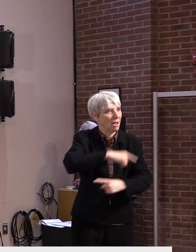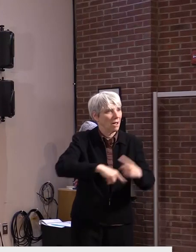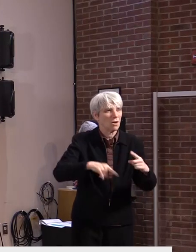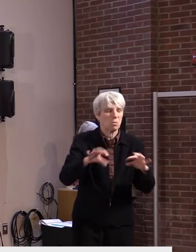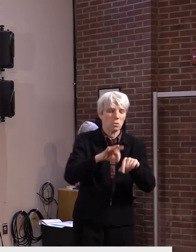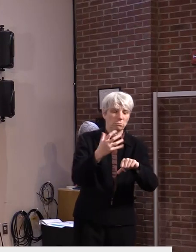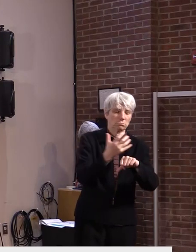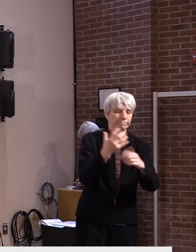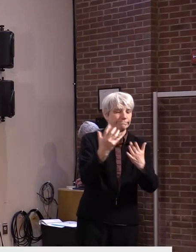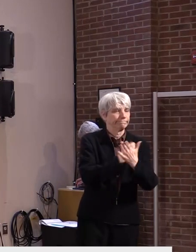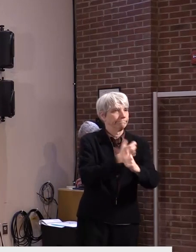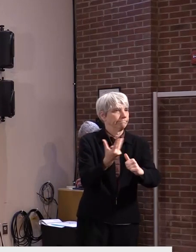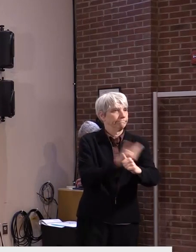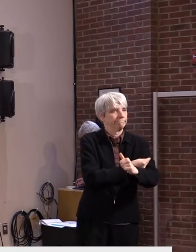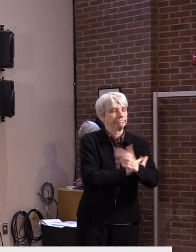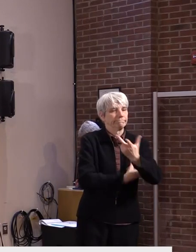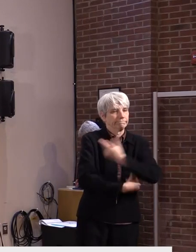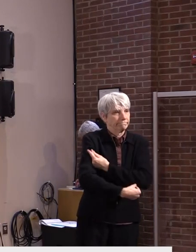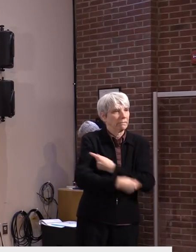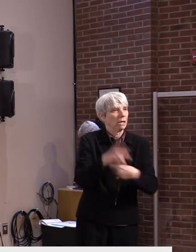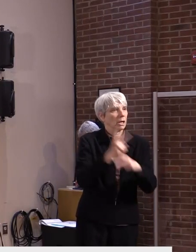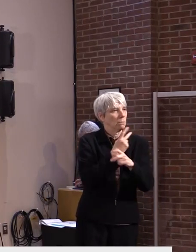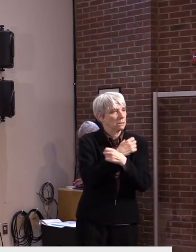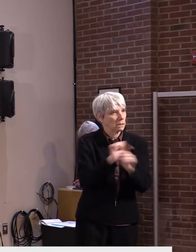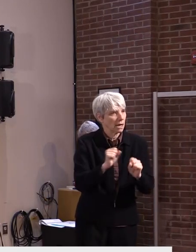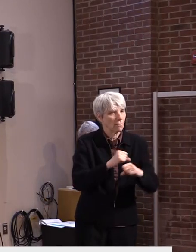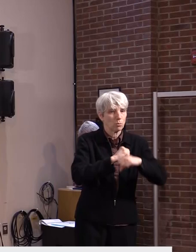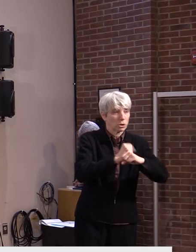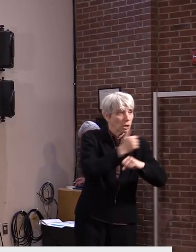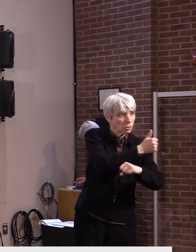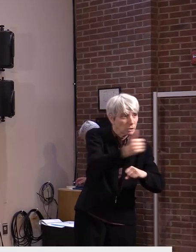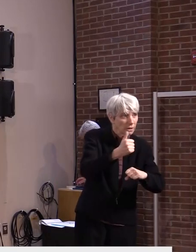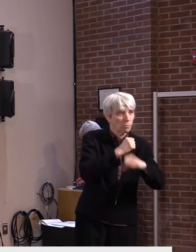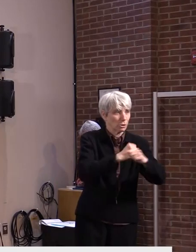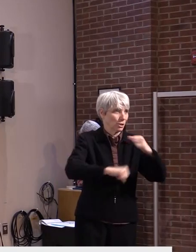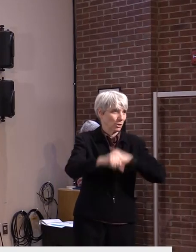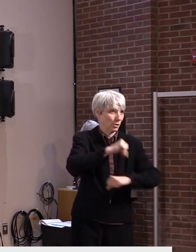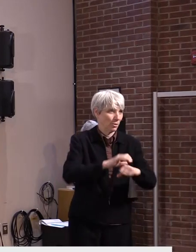another. Now the governor will make his comments.